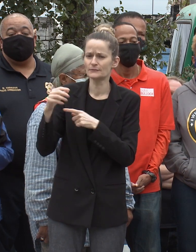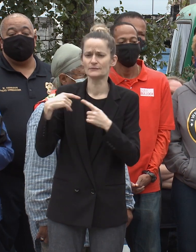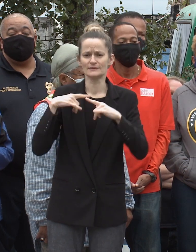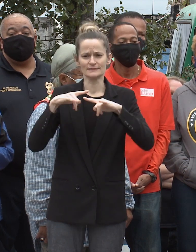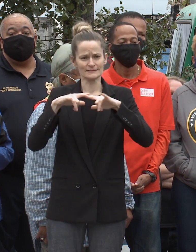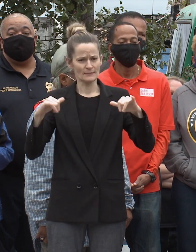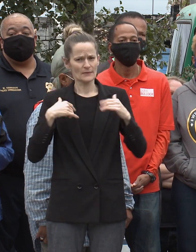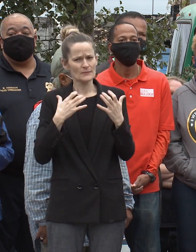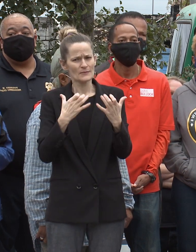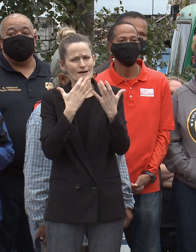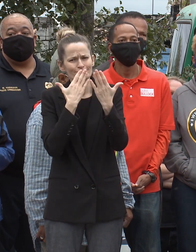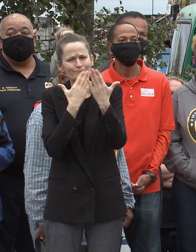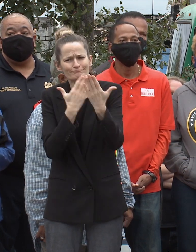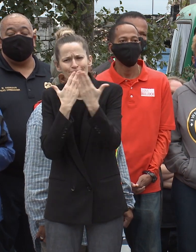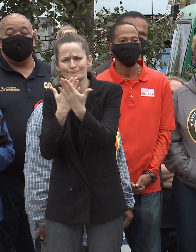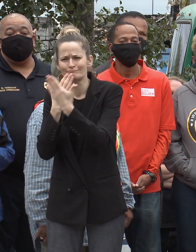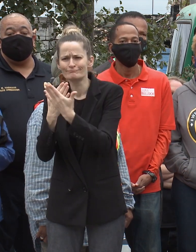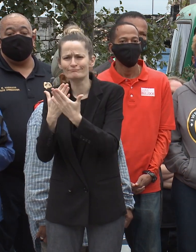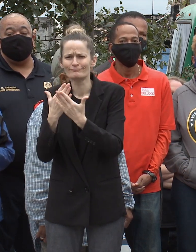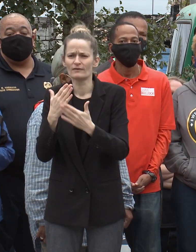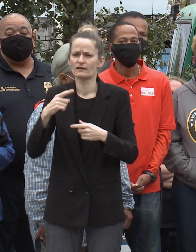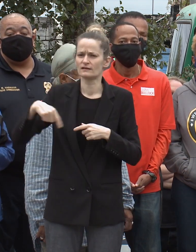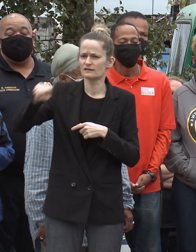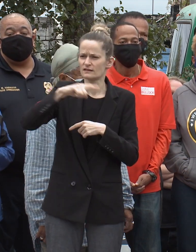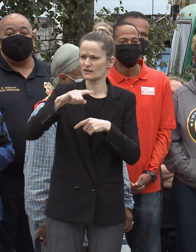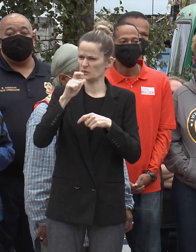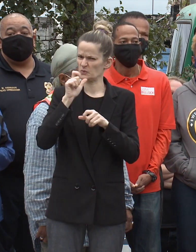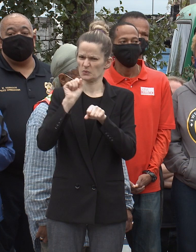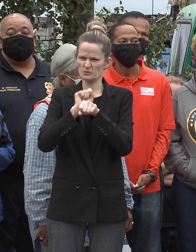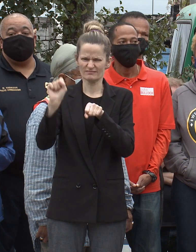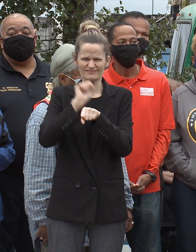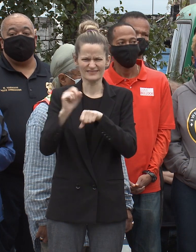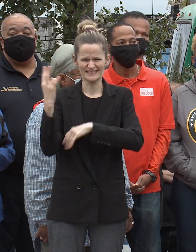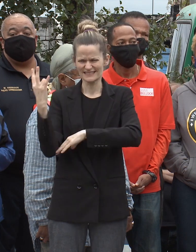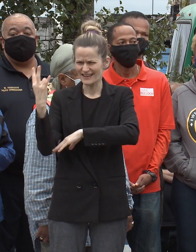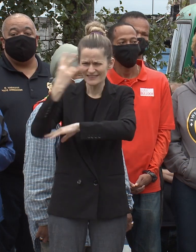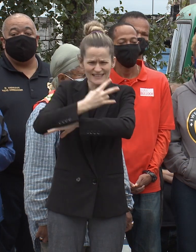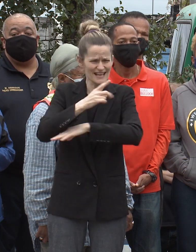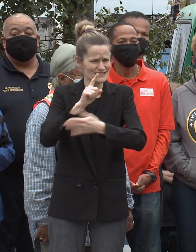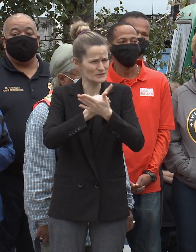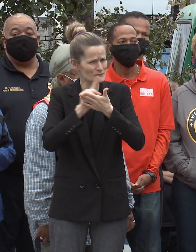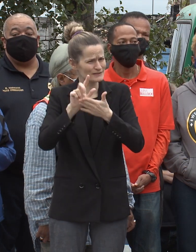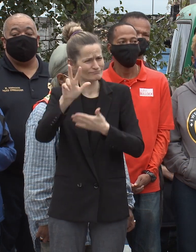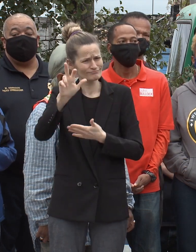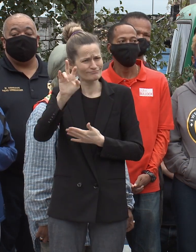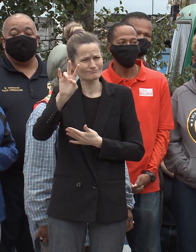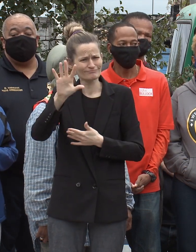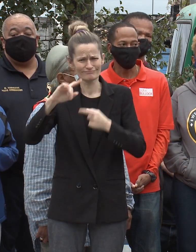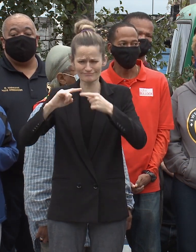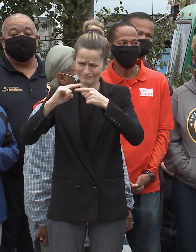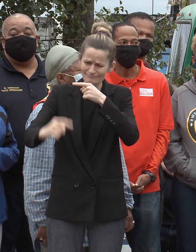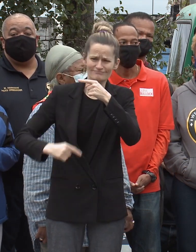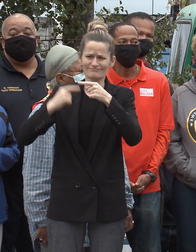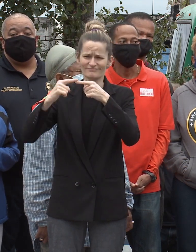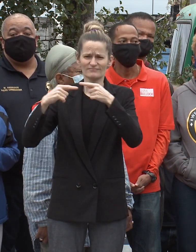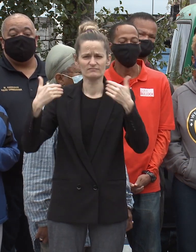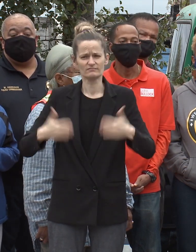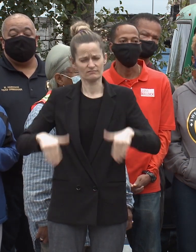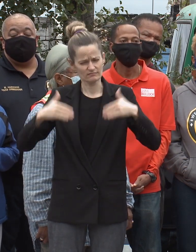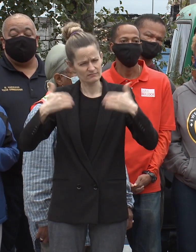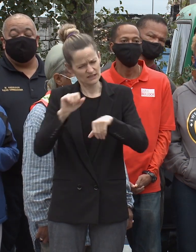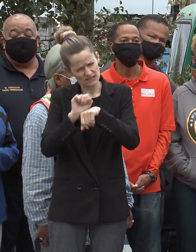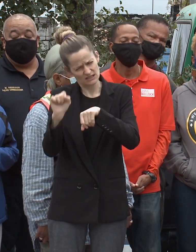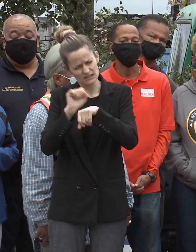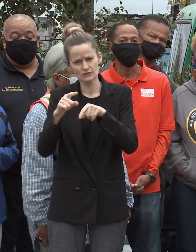our crews work 7 days a week, 365 days to help support and keeping our city clean, and we're